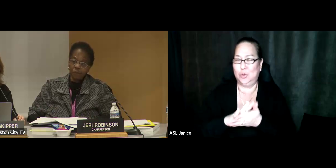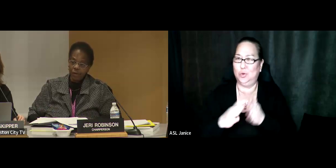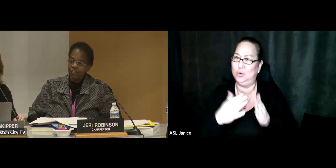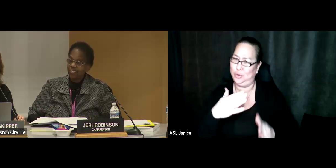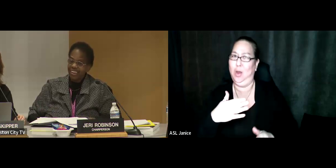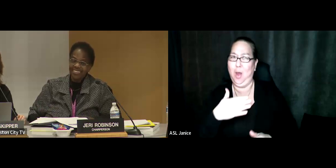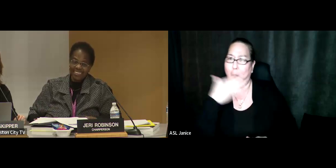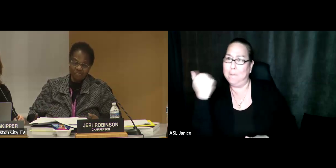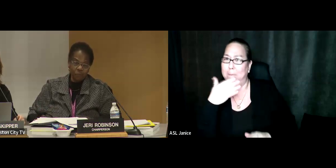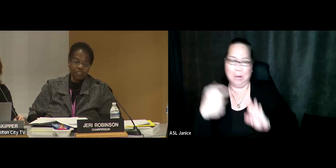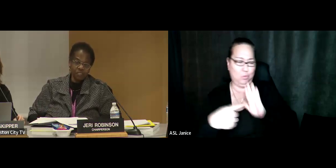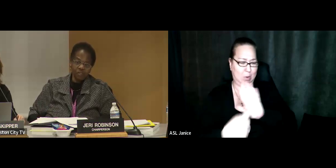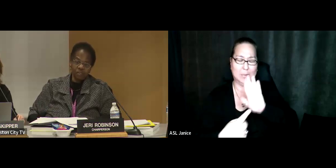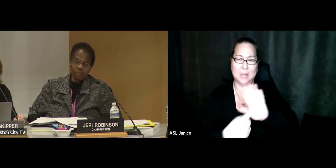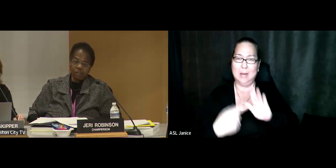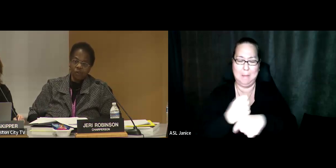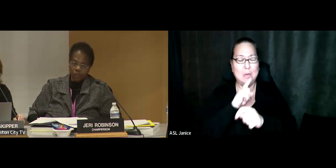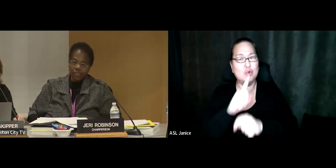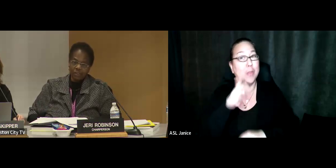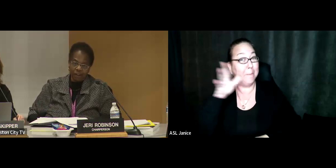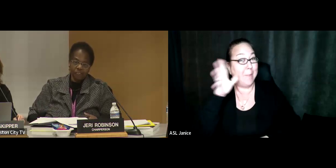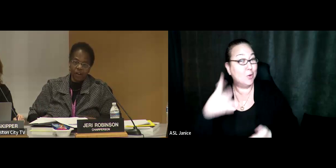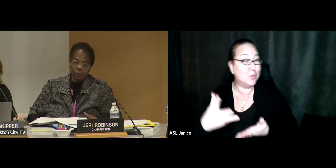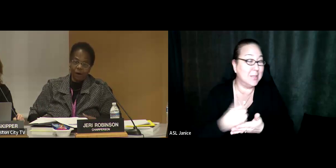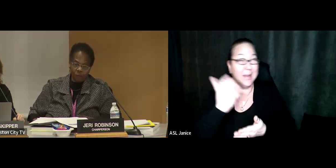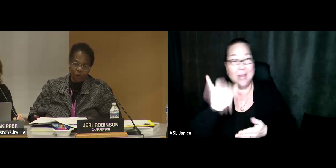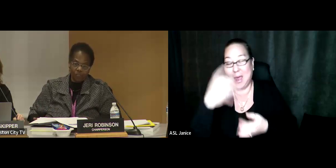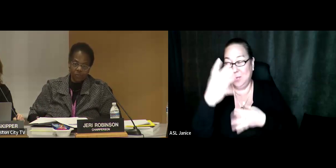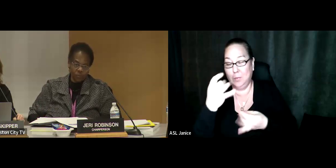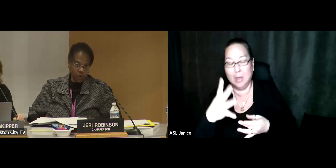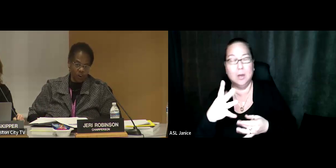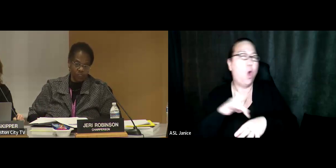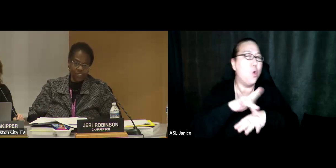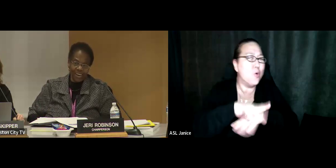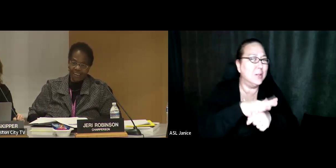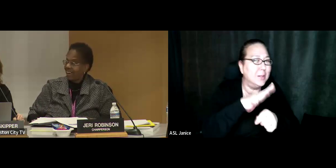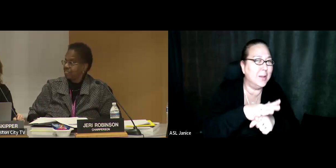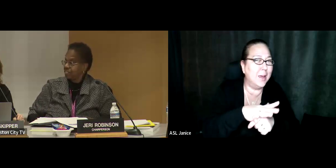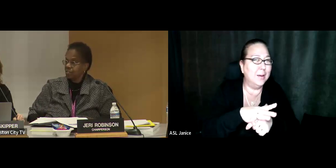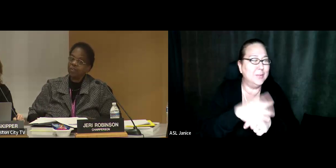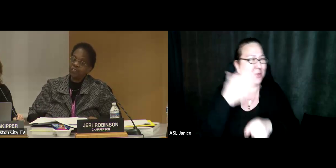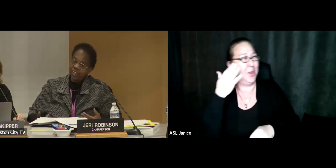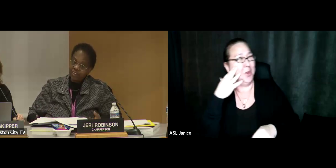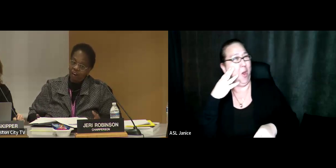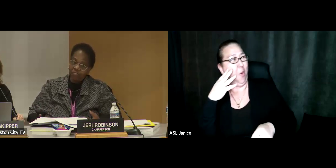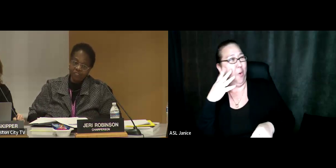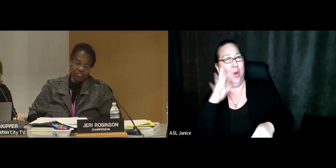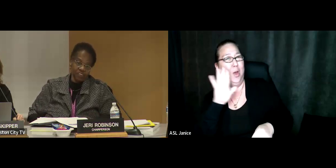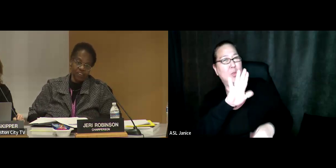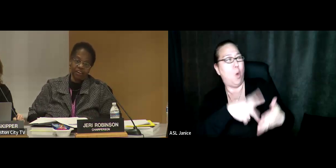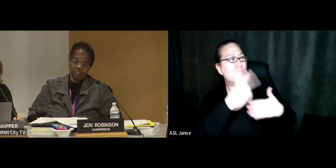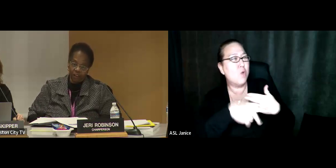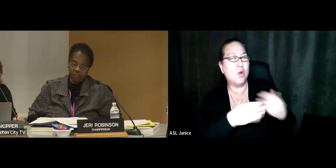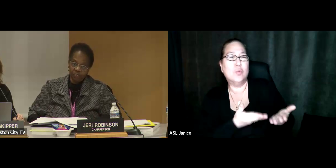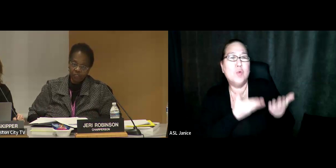as parents are getting the information early enough about what schools offer and how to access them, because they often